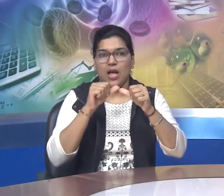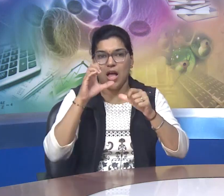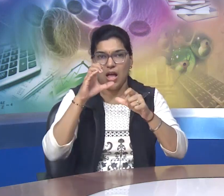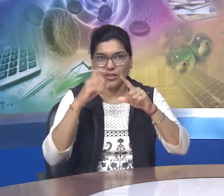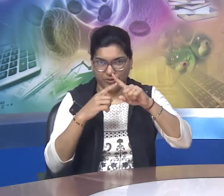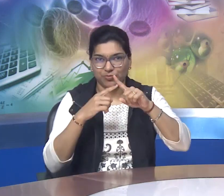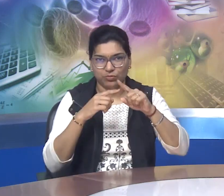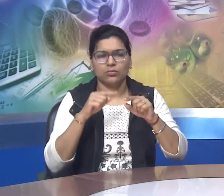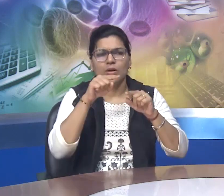voice.